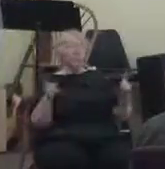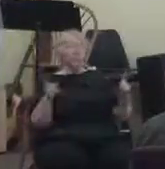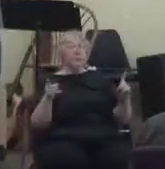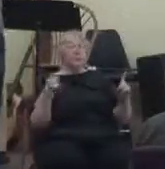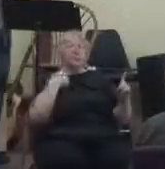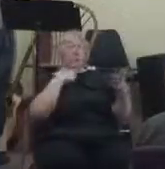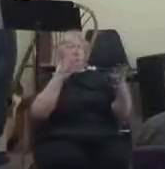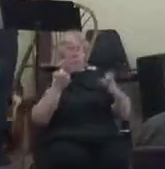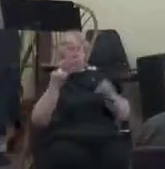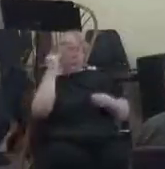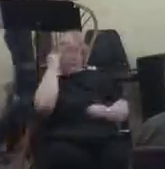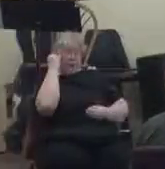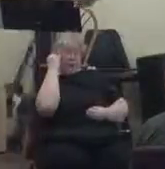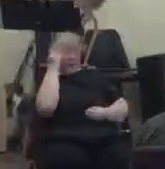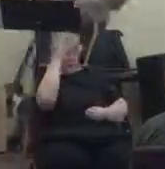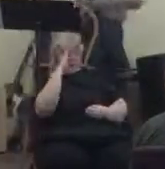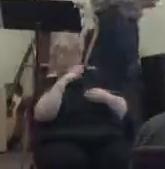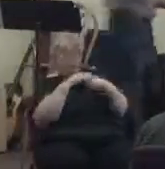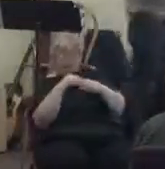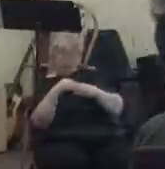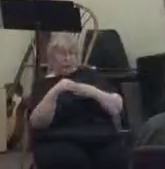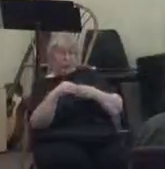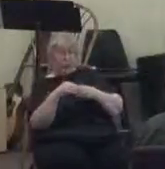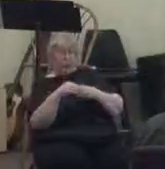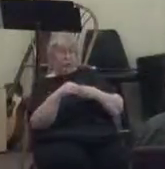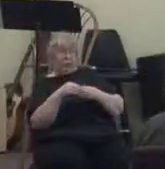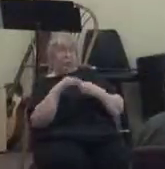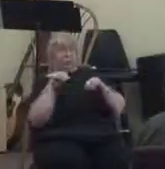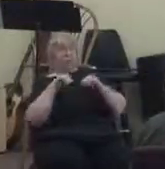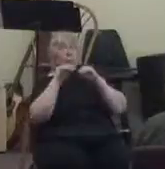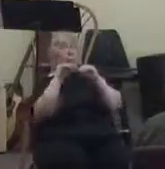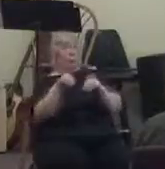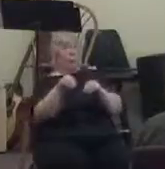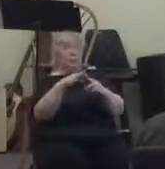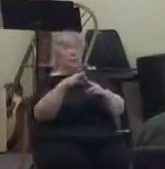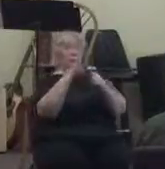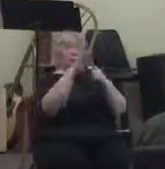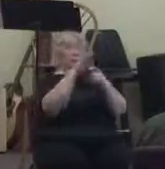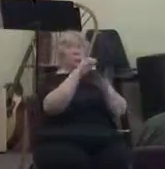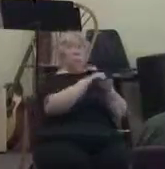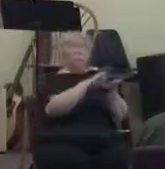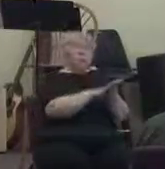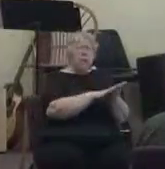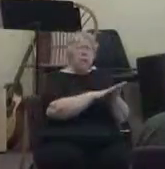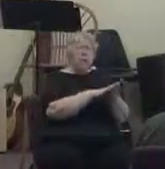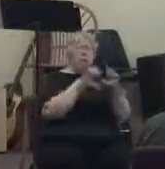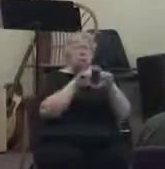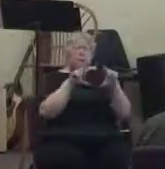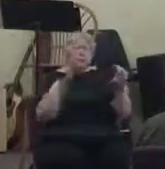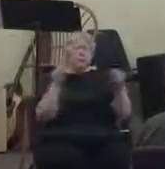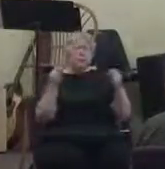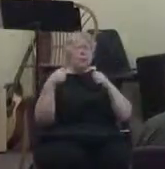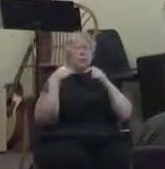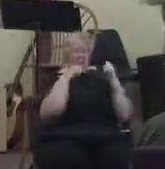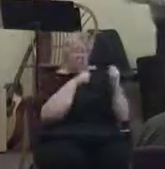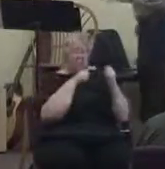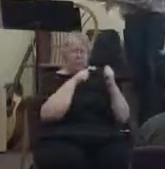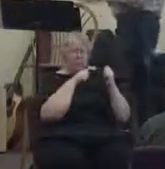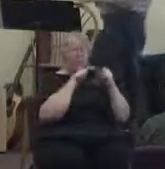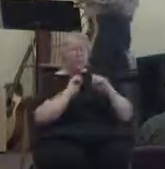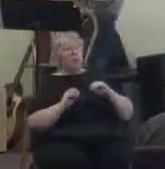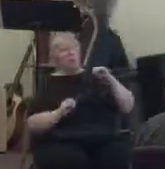the Lord's leading you to do that, to put a special offering, mark your envelope on the chairs and drop it back in the